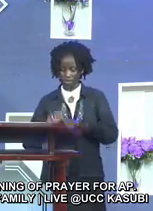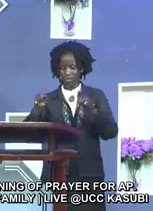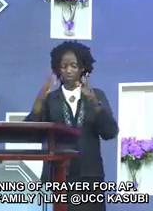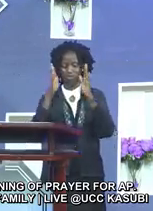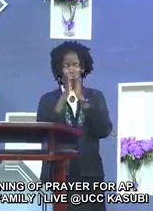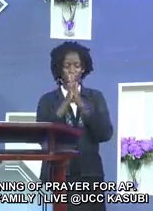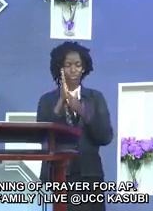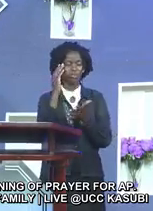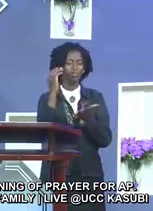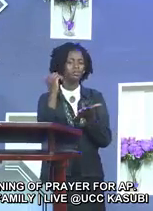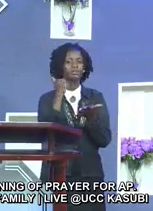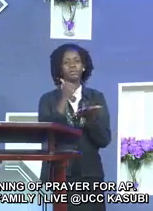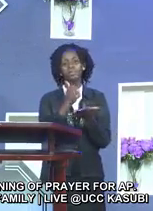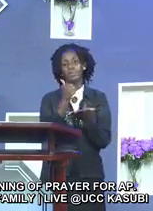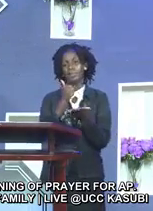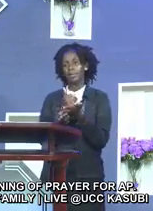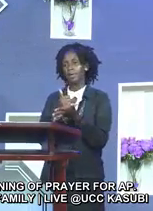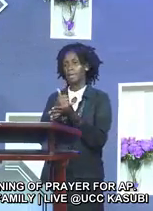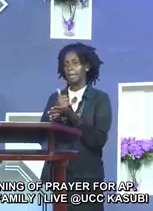amiina